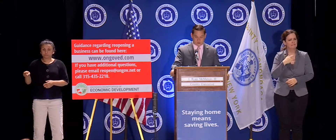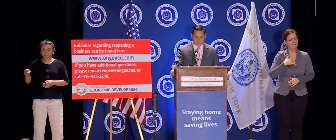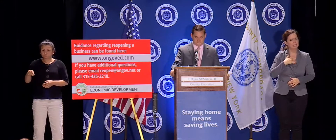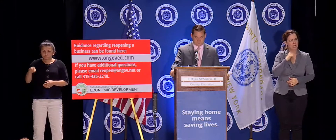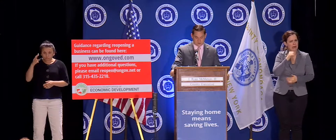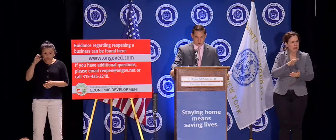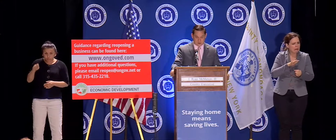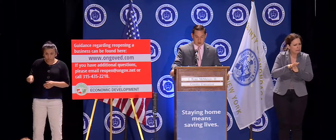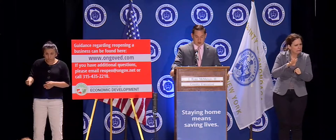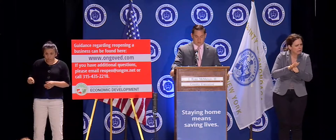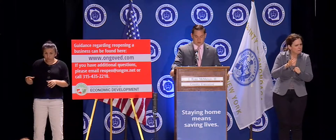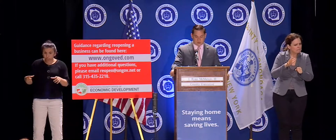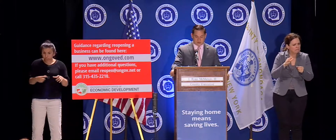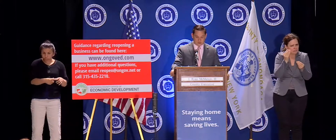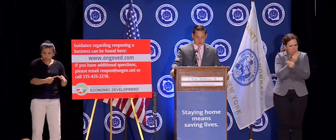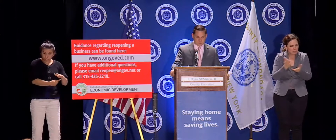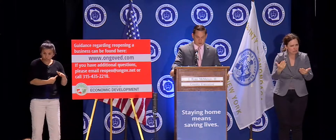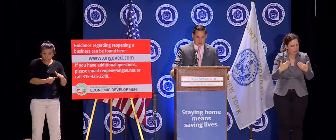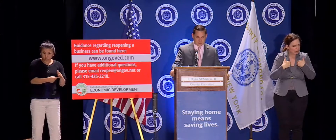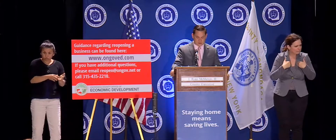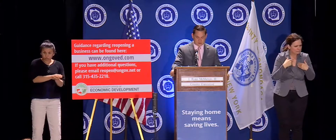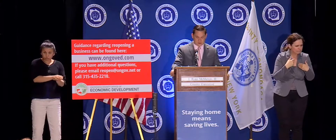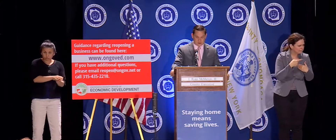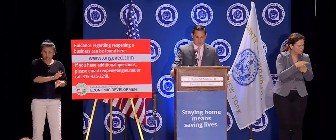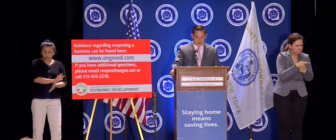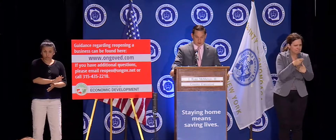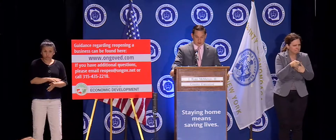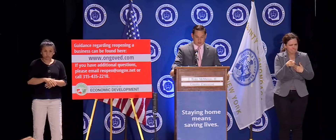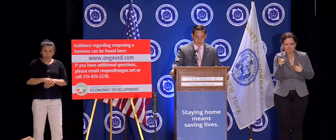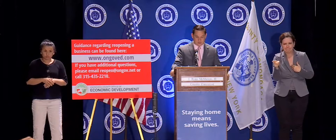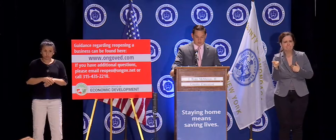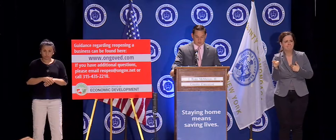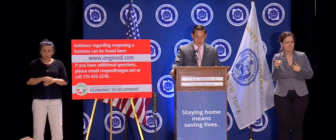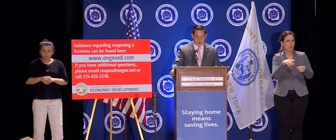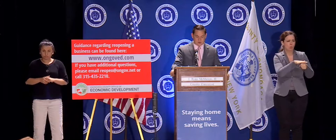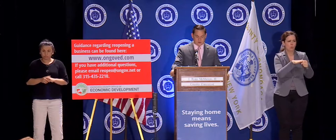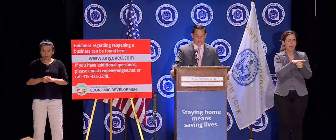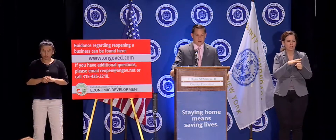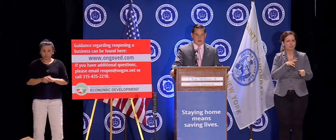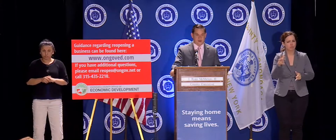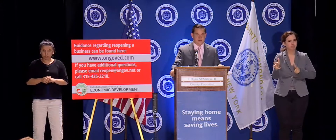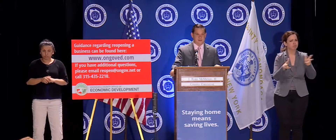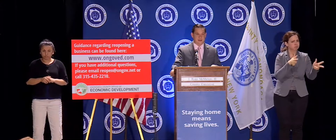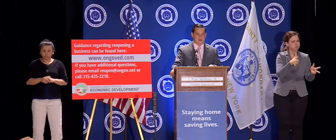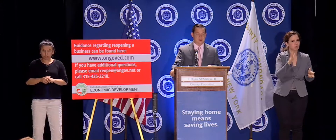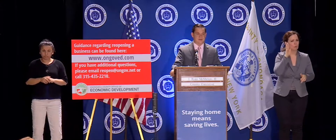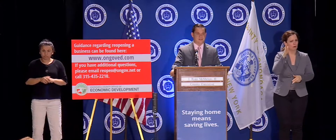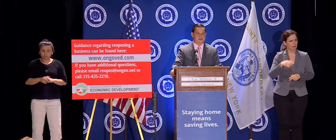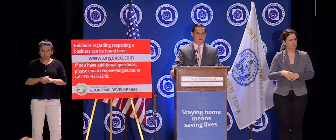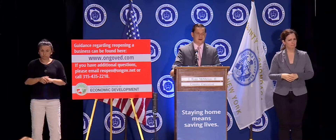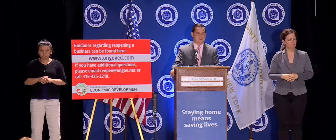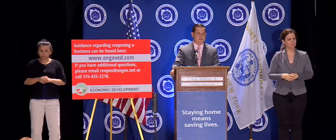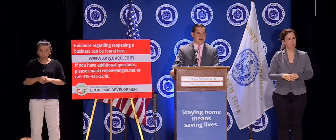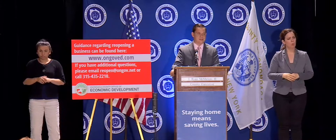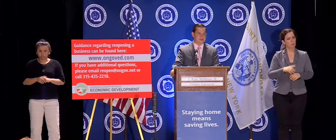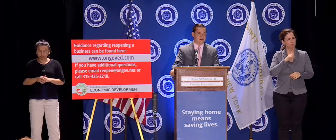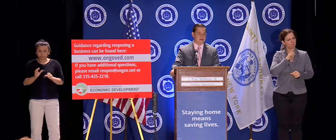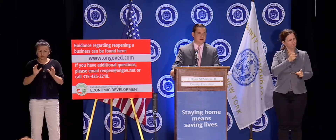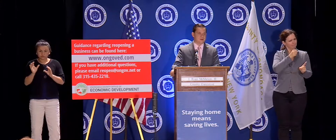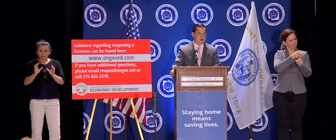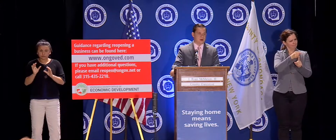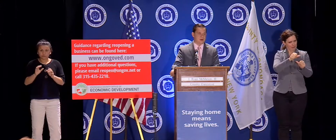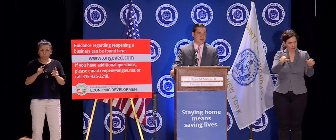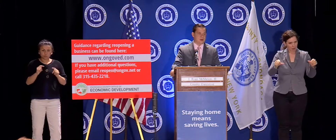in quarantine. But in addition to that, certainly you can go into areas that you haven't seen a lot of